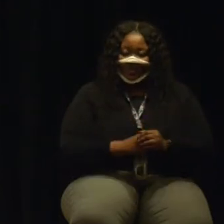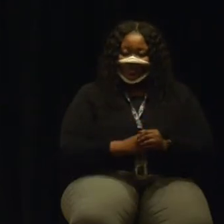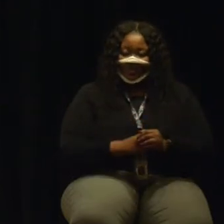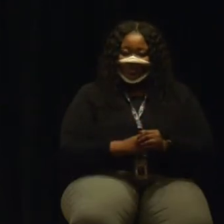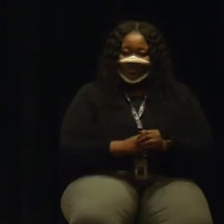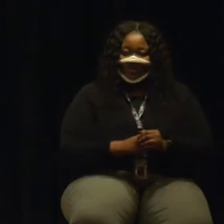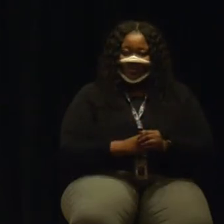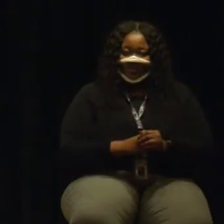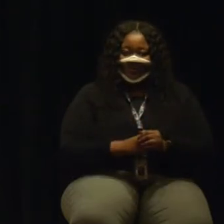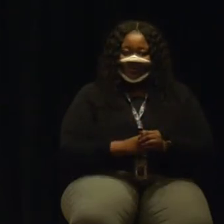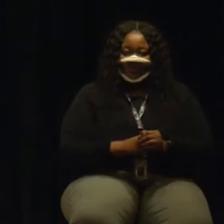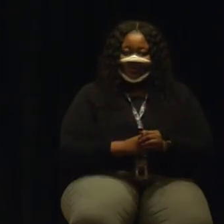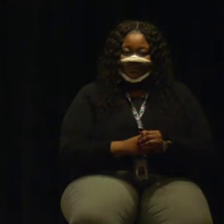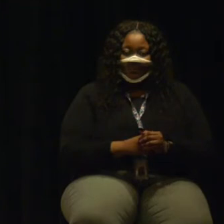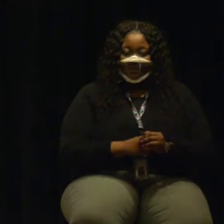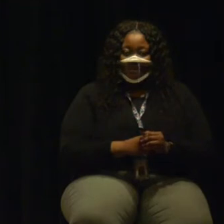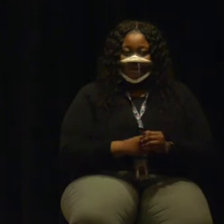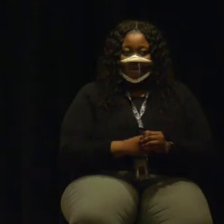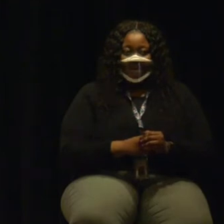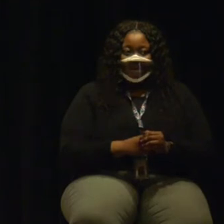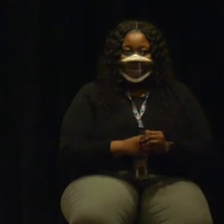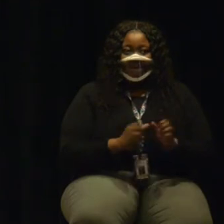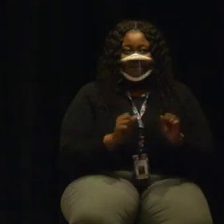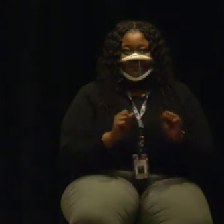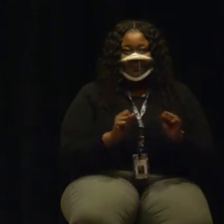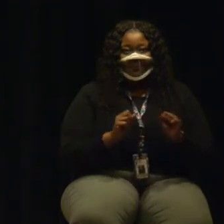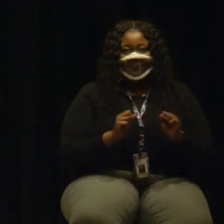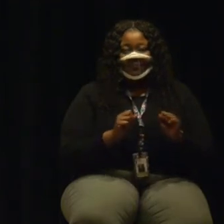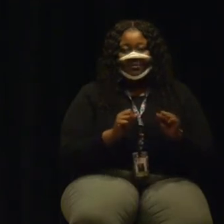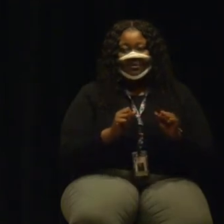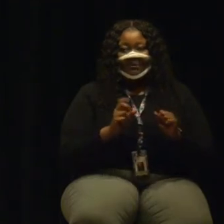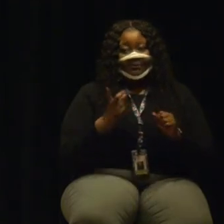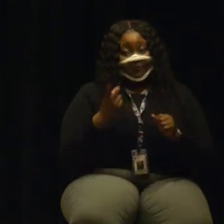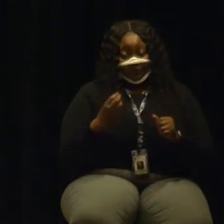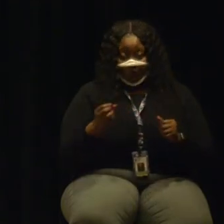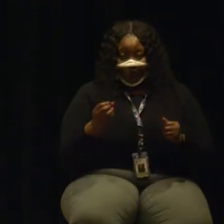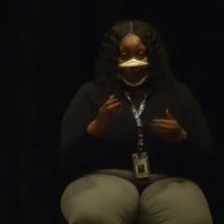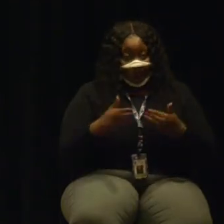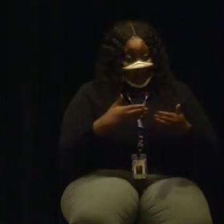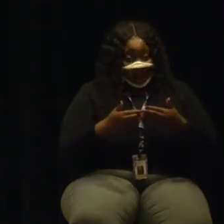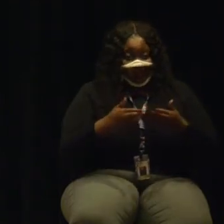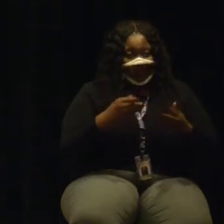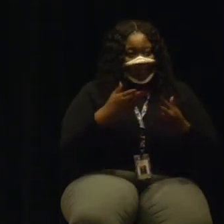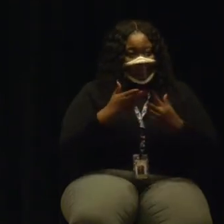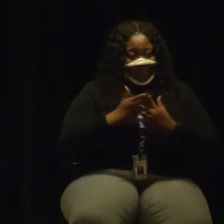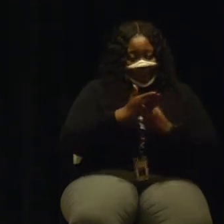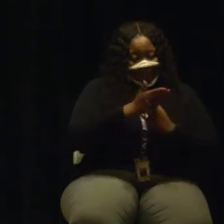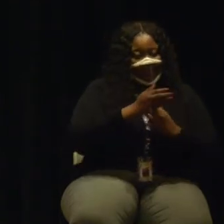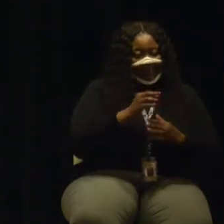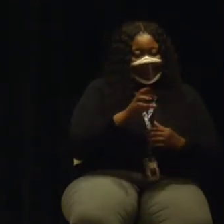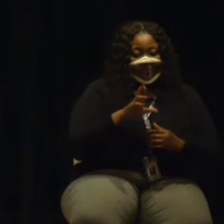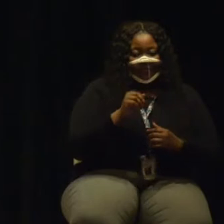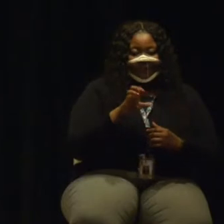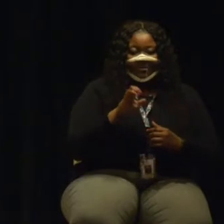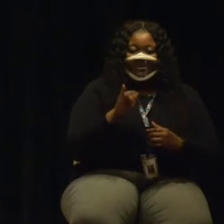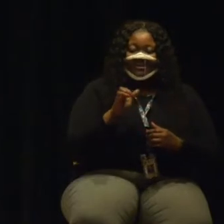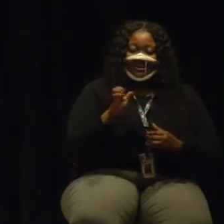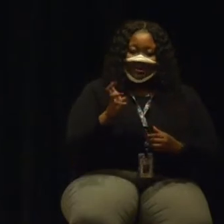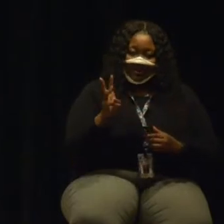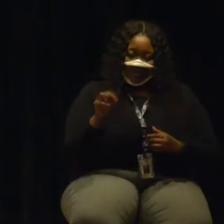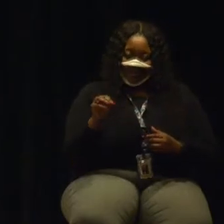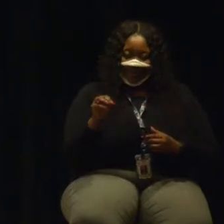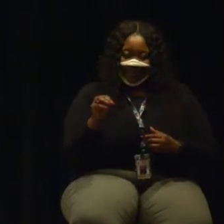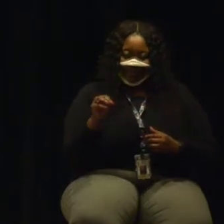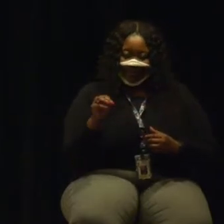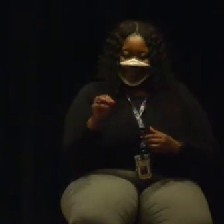these things by putting, you know, playing on that racial aspect of it and politicizing something that was only nobody cared